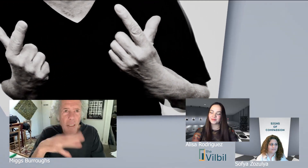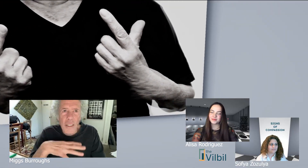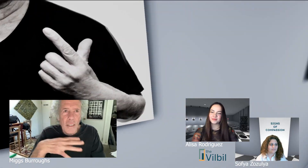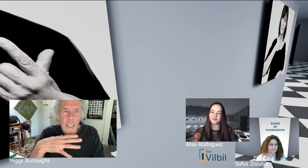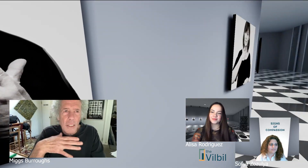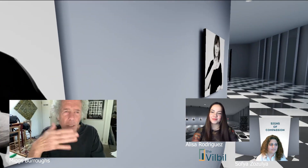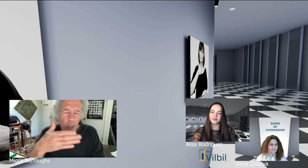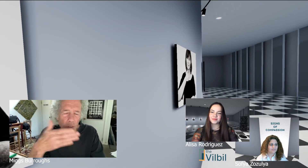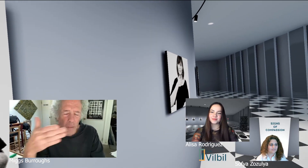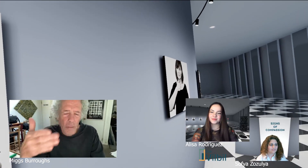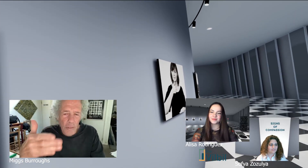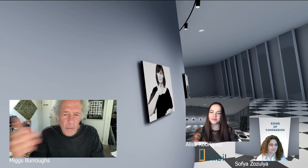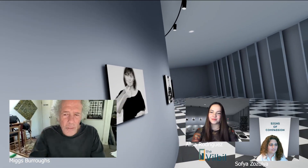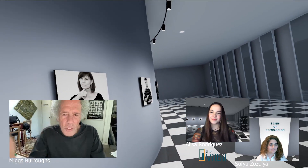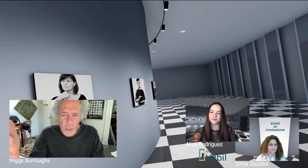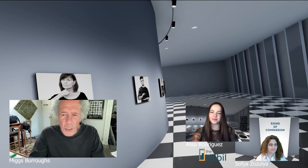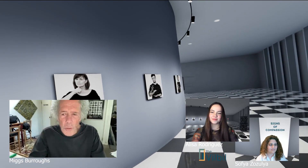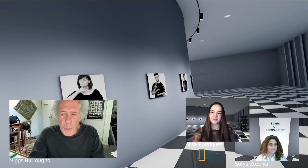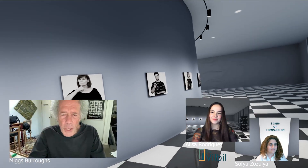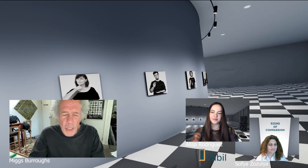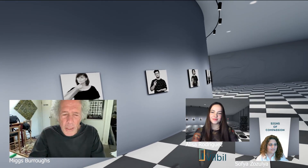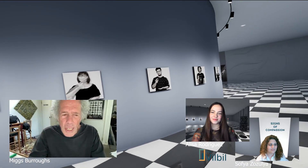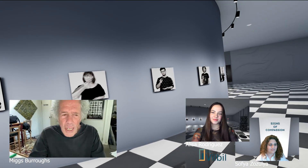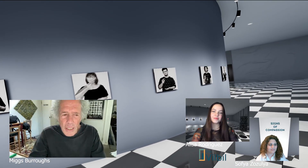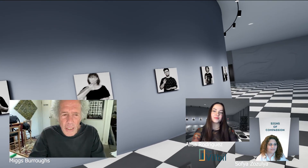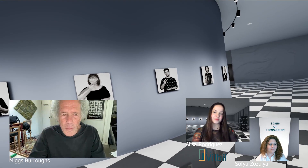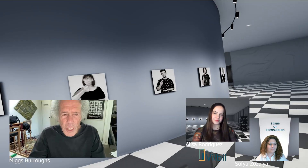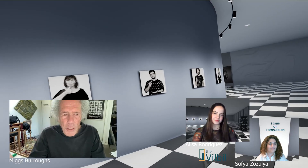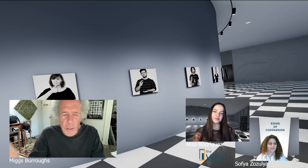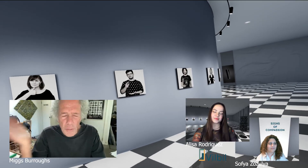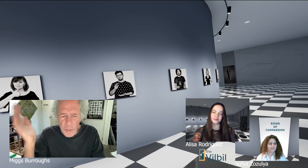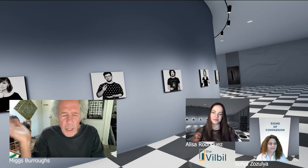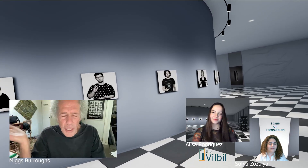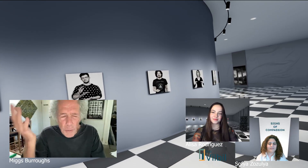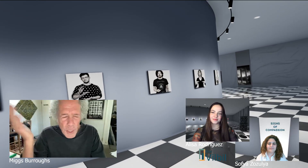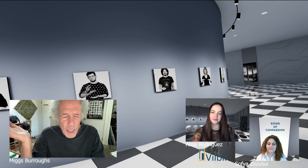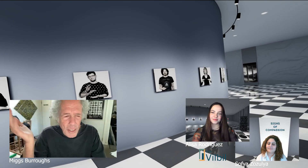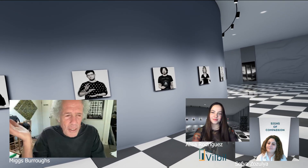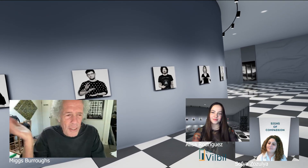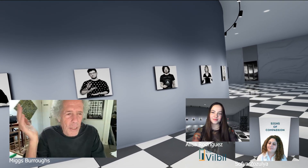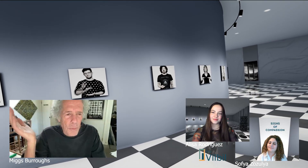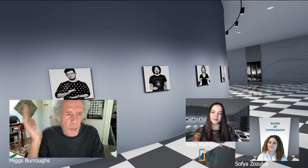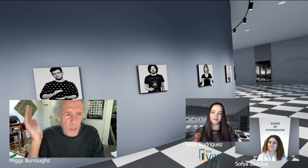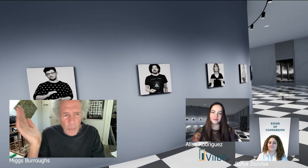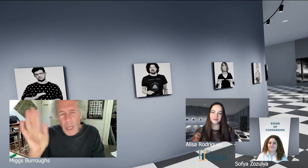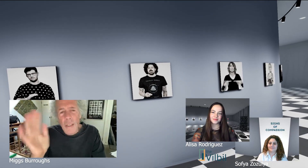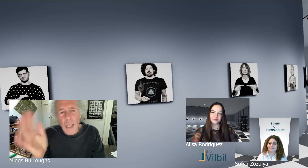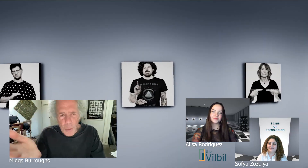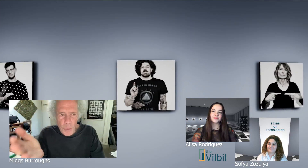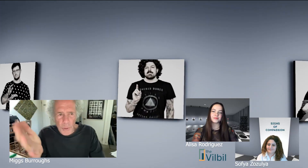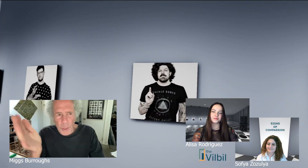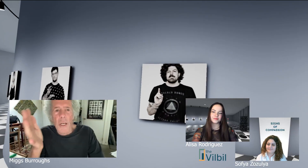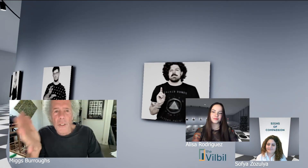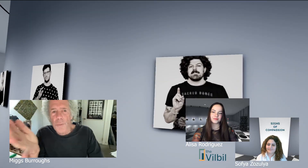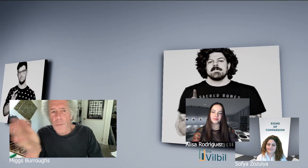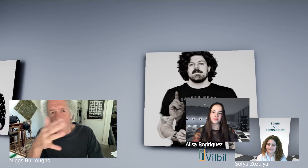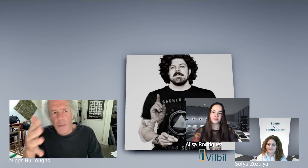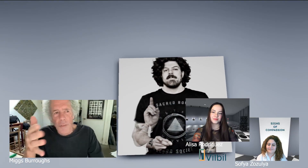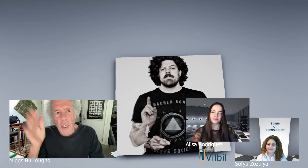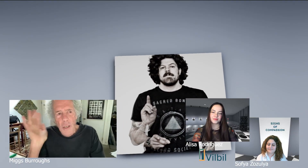And they don't sort of go beyond that. I mean, I don't even know if the title means anything to them. A lot of people it does, but